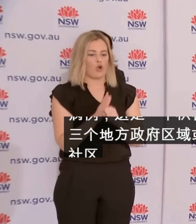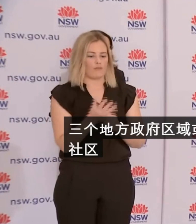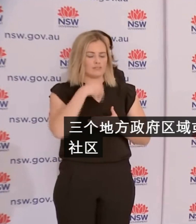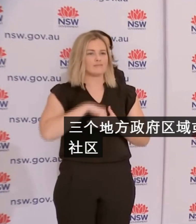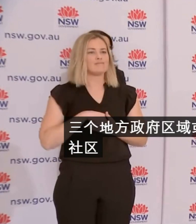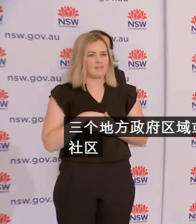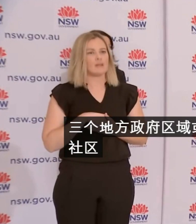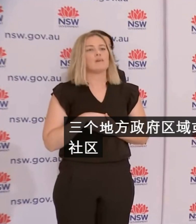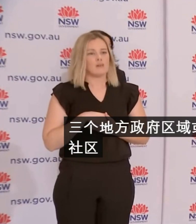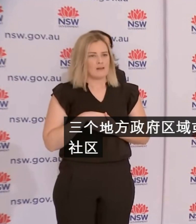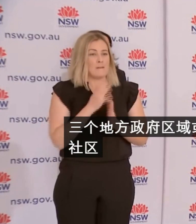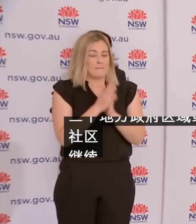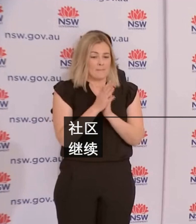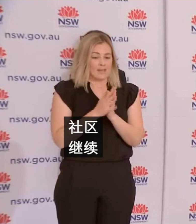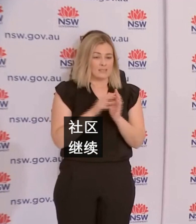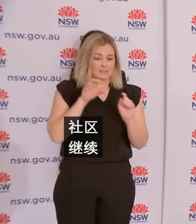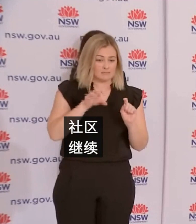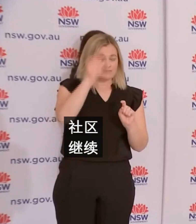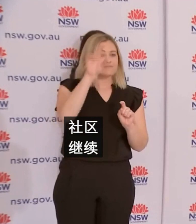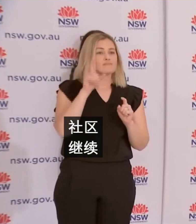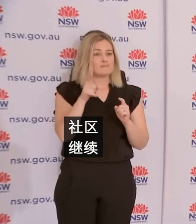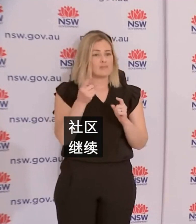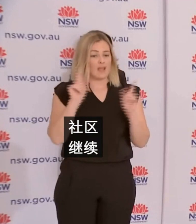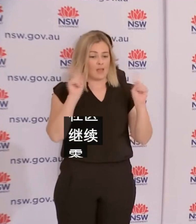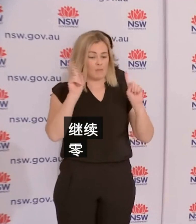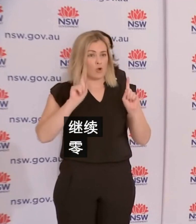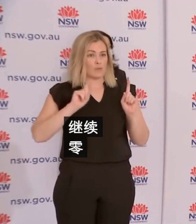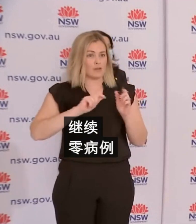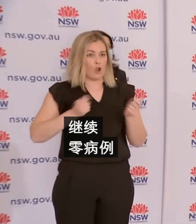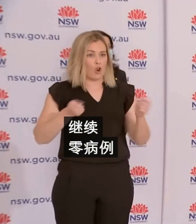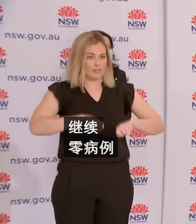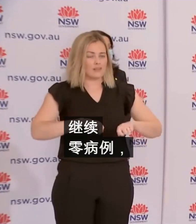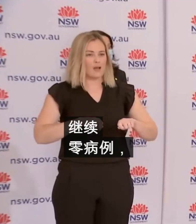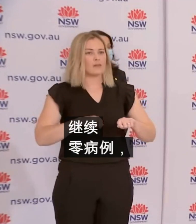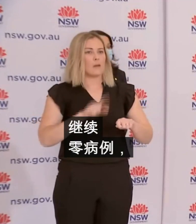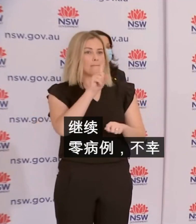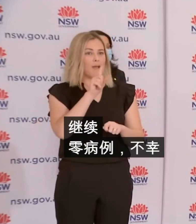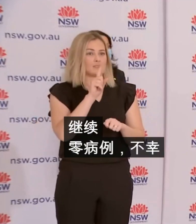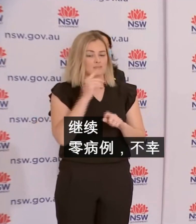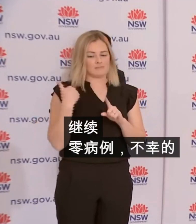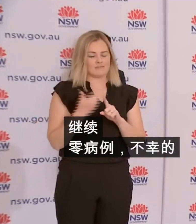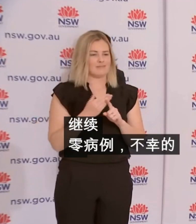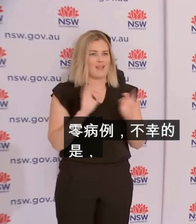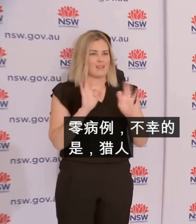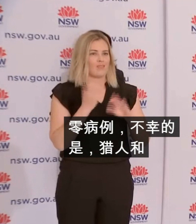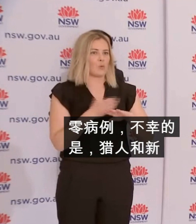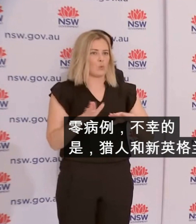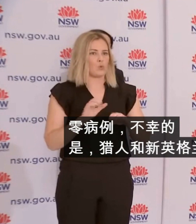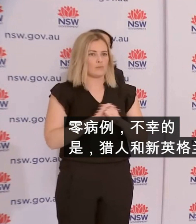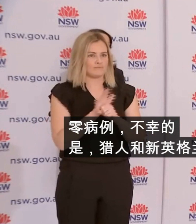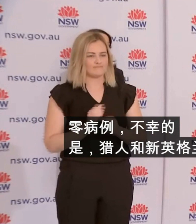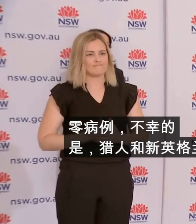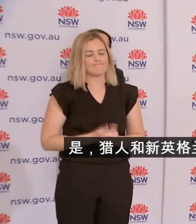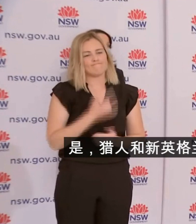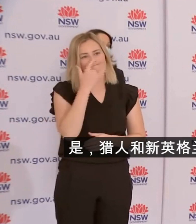or communities who are currently in lockdown continue to have 0 cases. Unfortunately, the same isn't the case